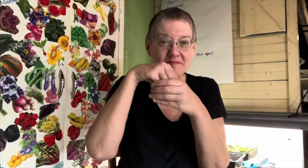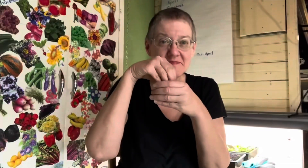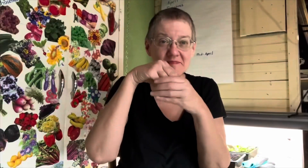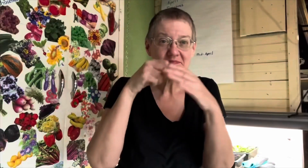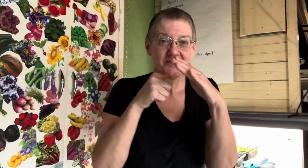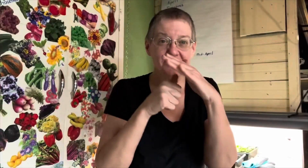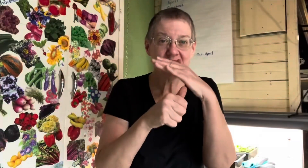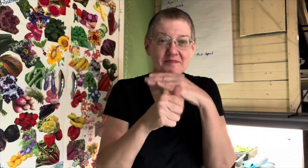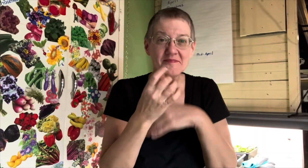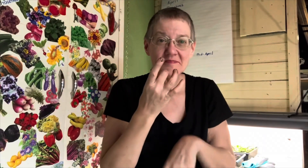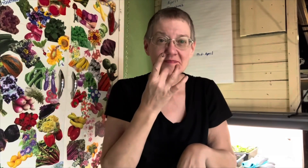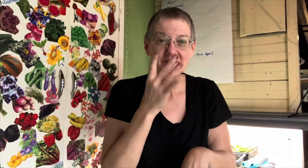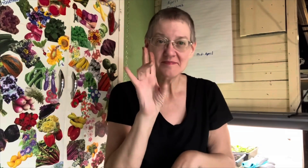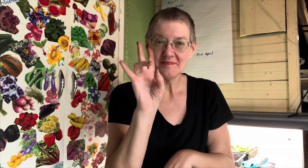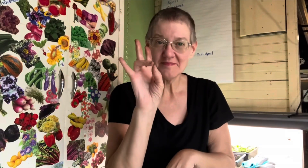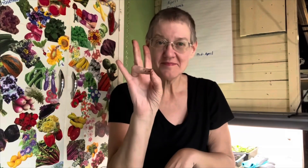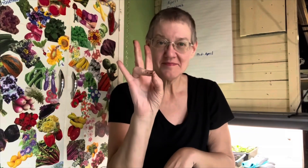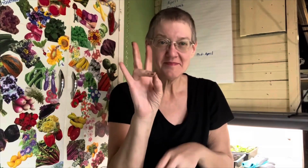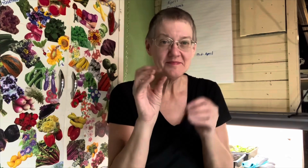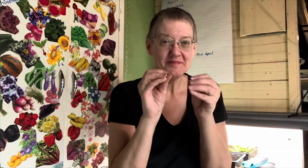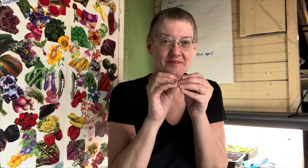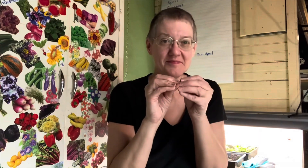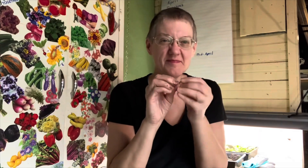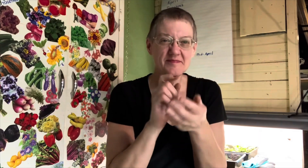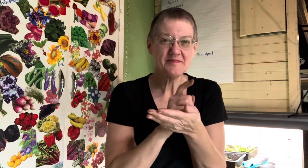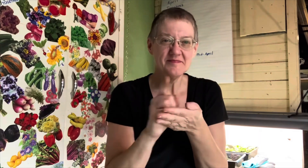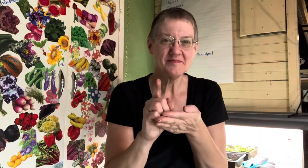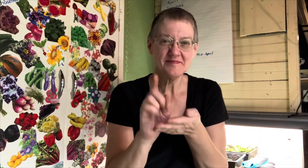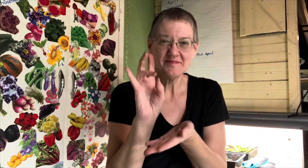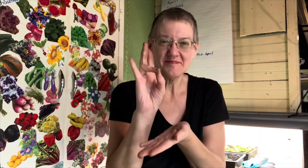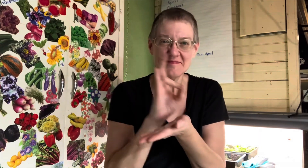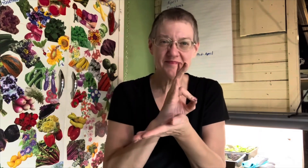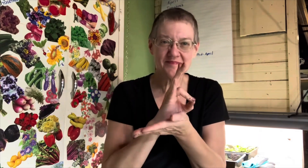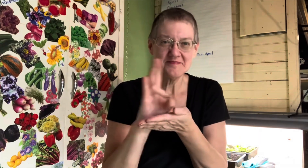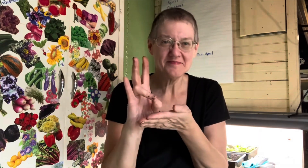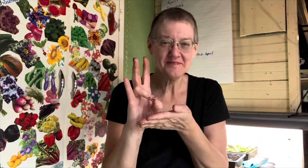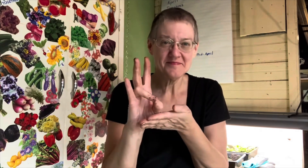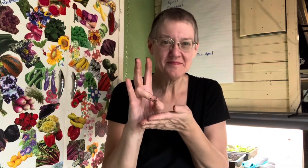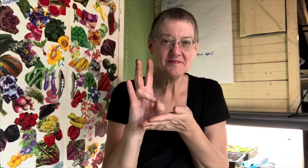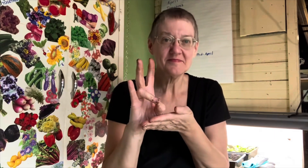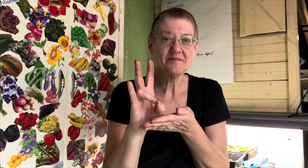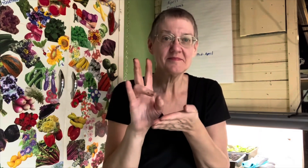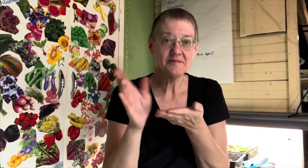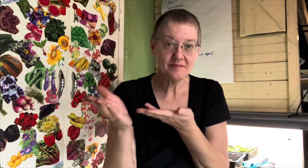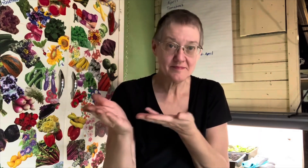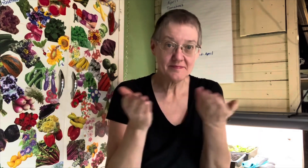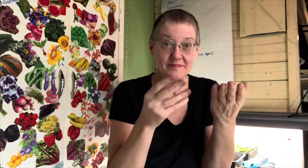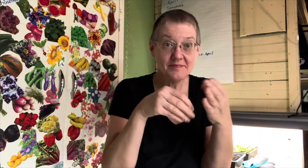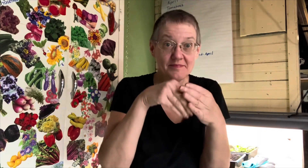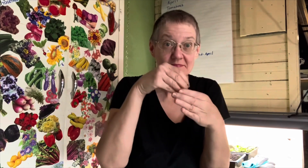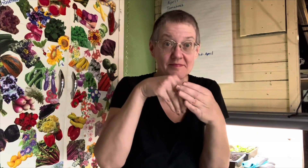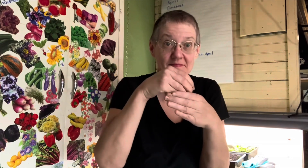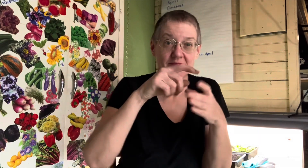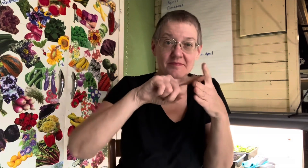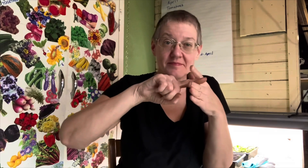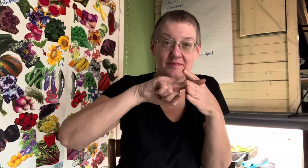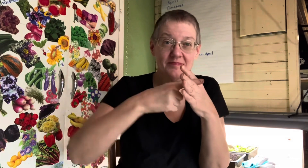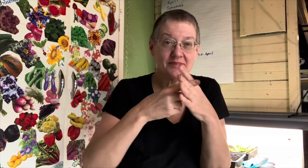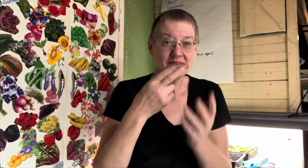Now these are going to grow inside under lights for 7 more weeks. Then we're going to bring them outside to